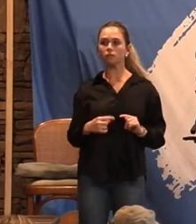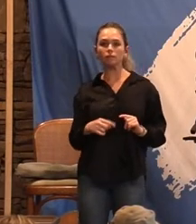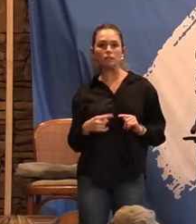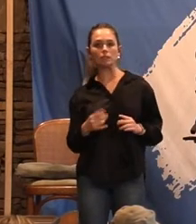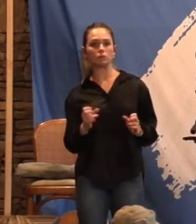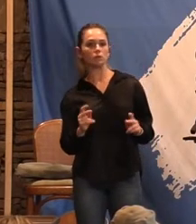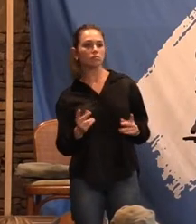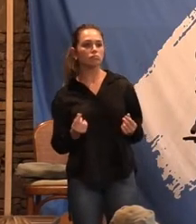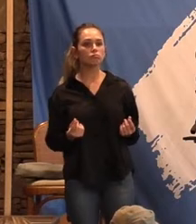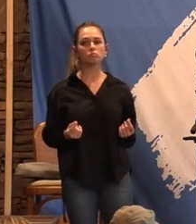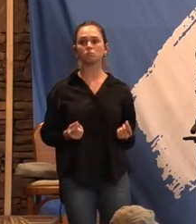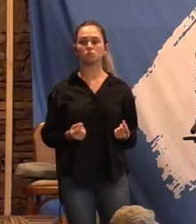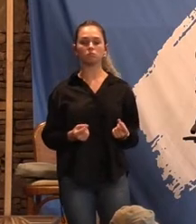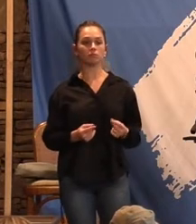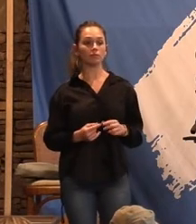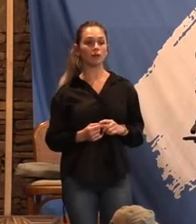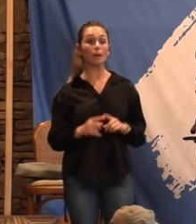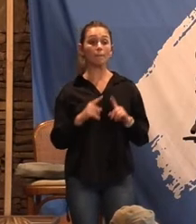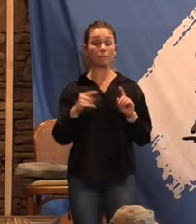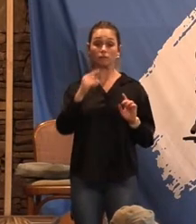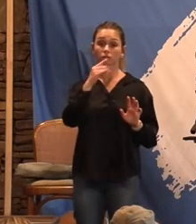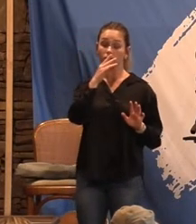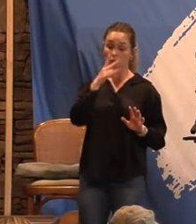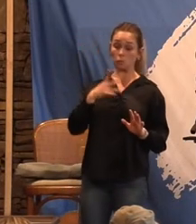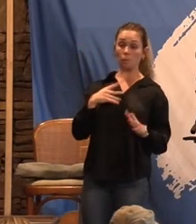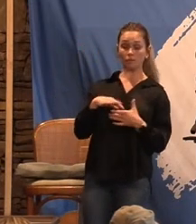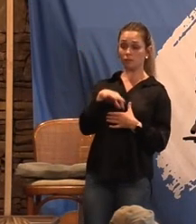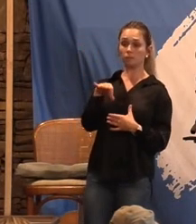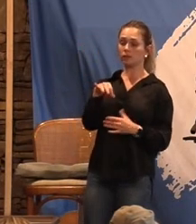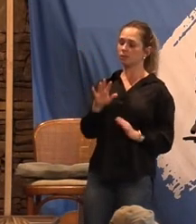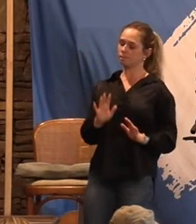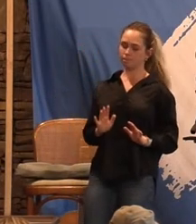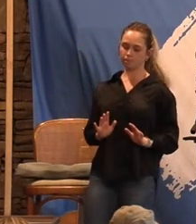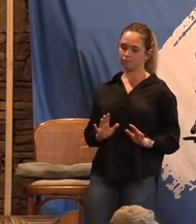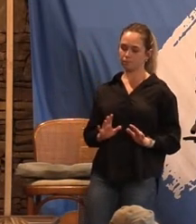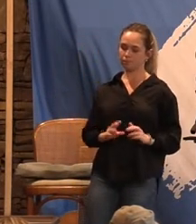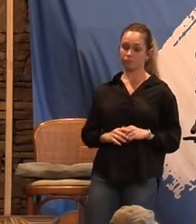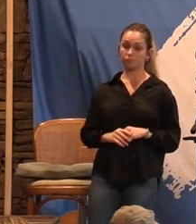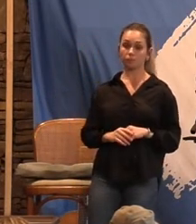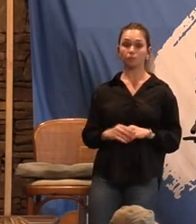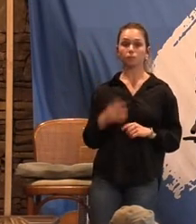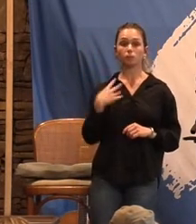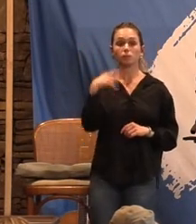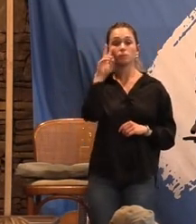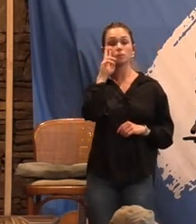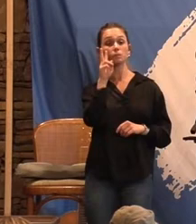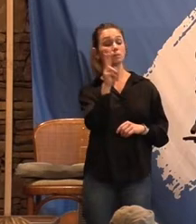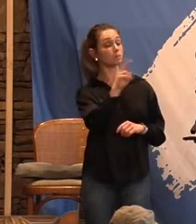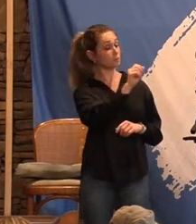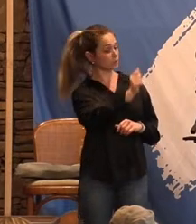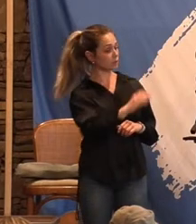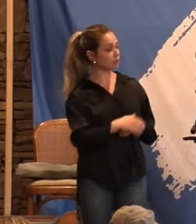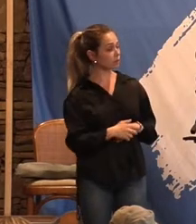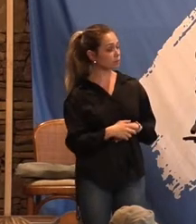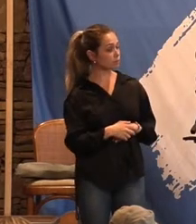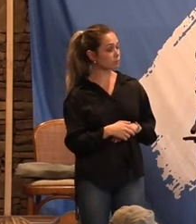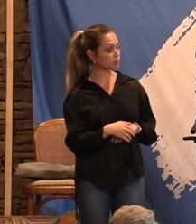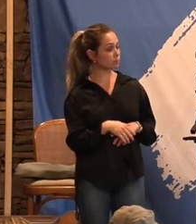nervous, except she who spoke for spirit. She looked at Angantyr and said,